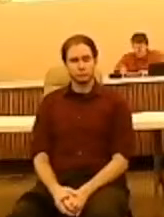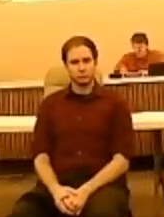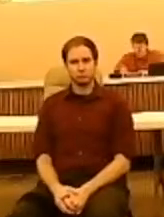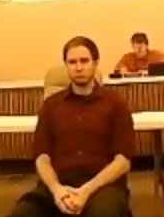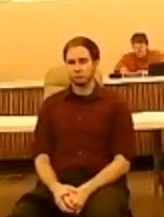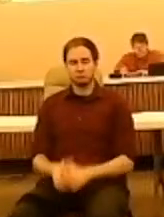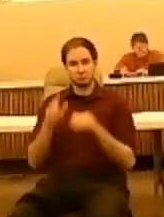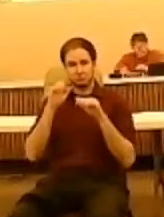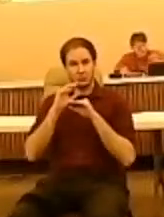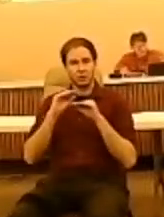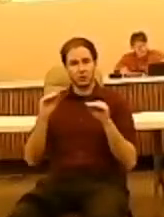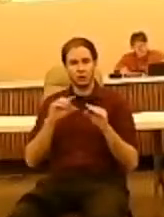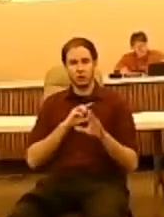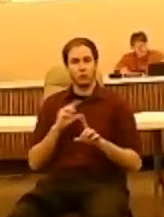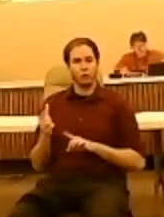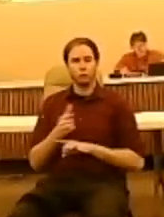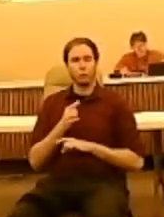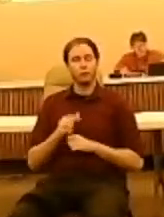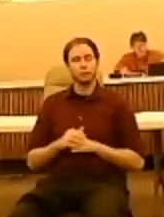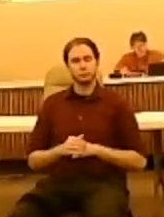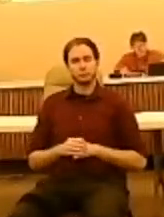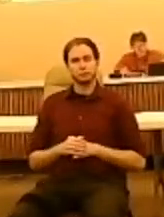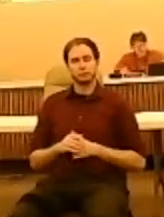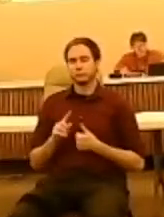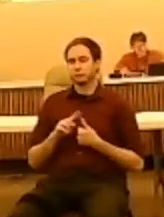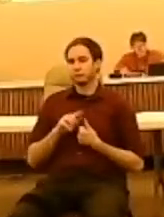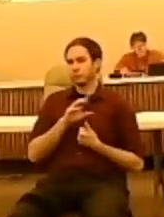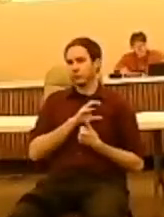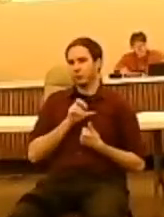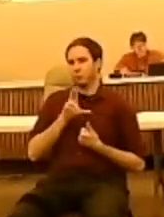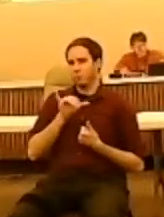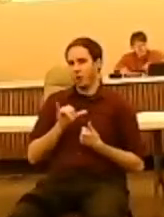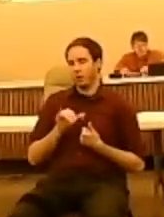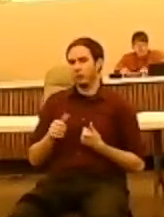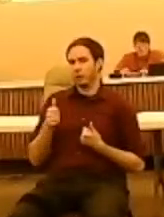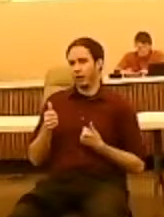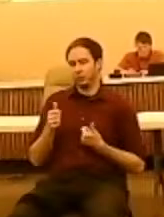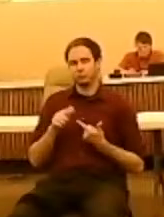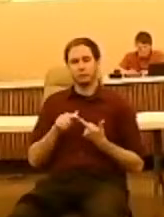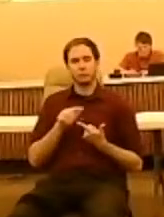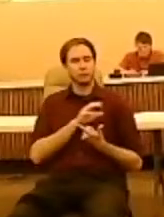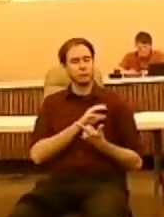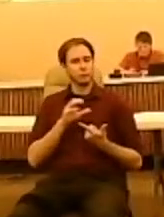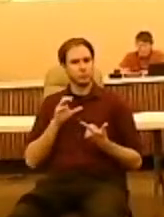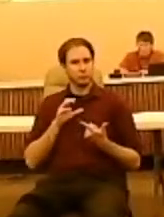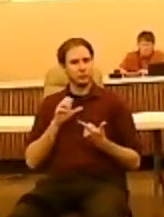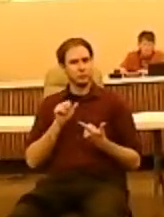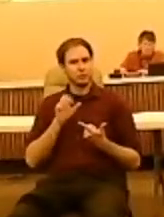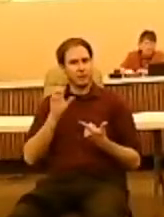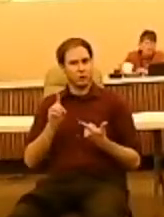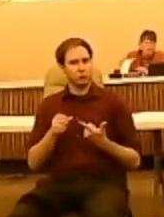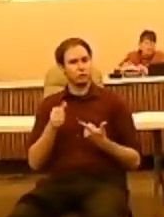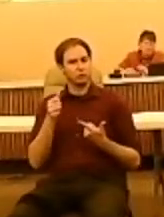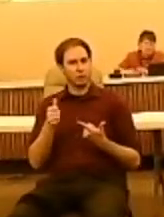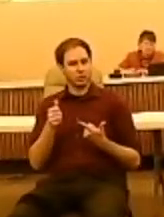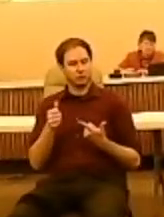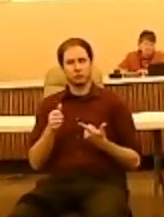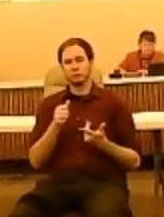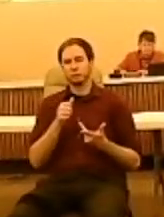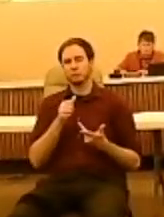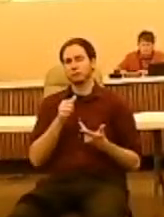Hearing none, please call the roll. Councilmember Barley, Aye. Councilmember Stafford,